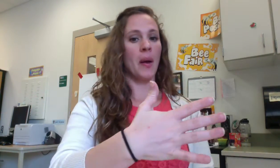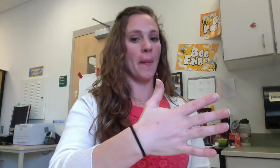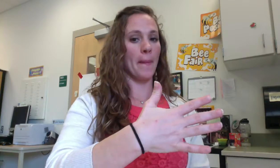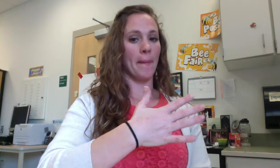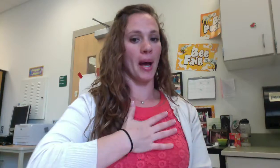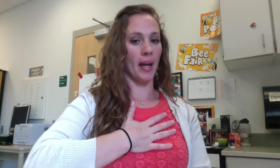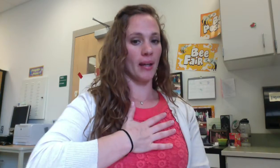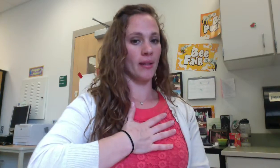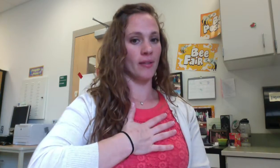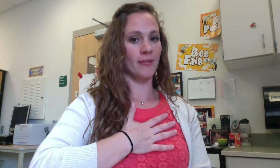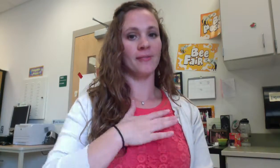my.